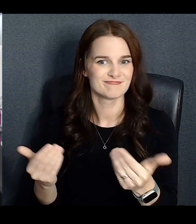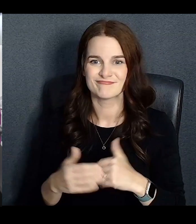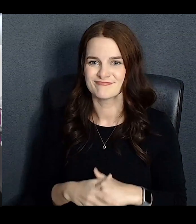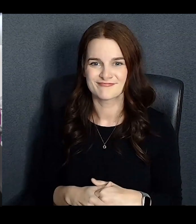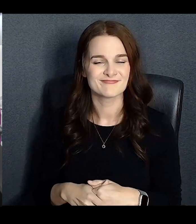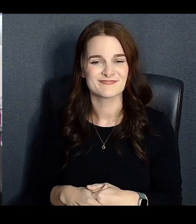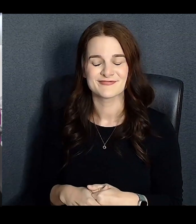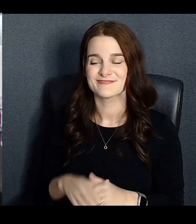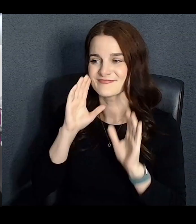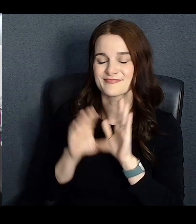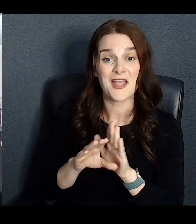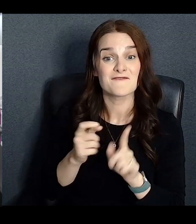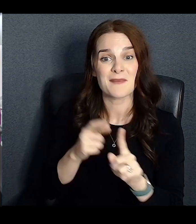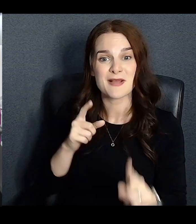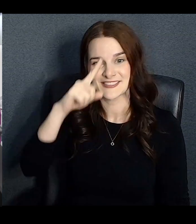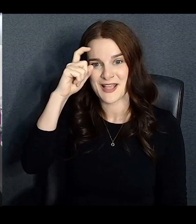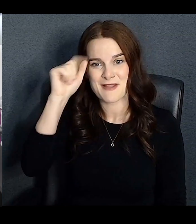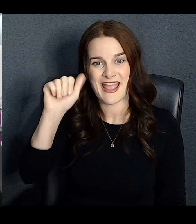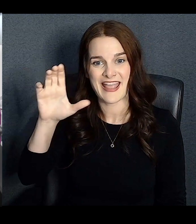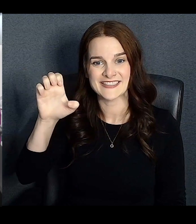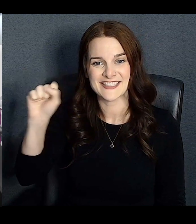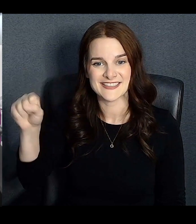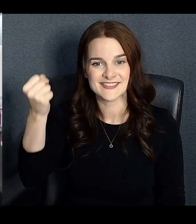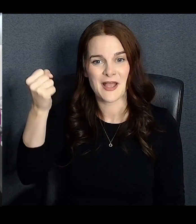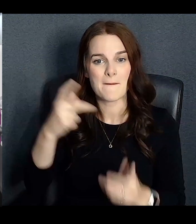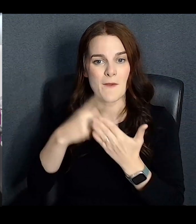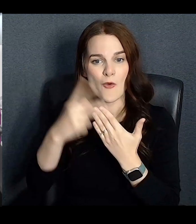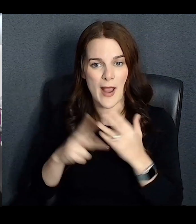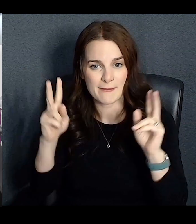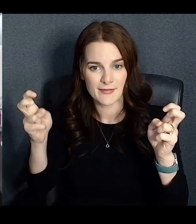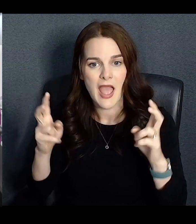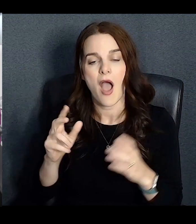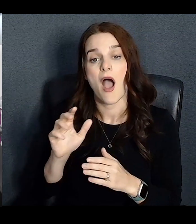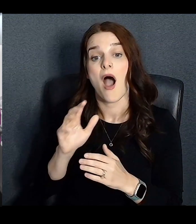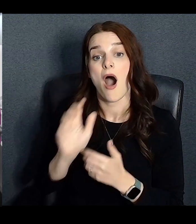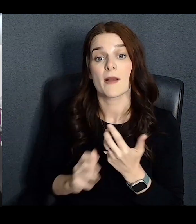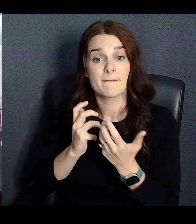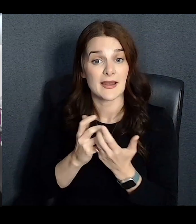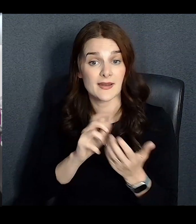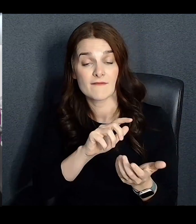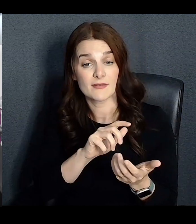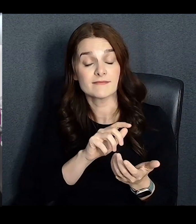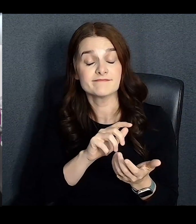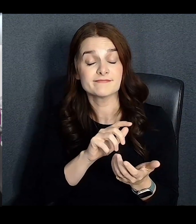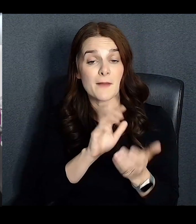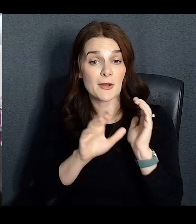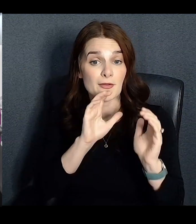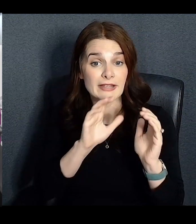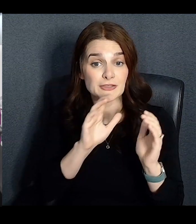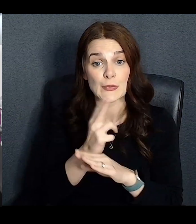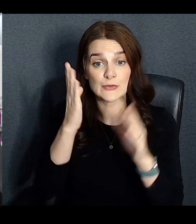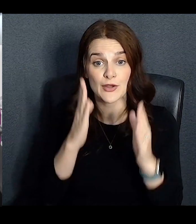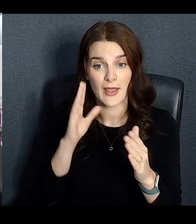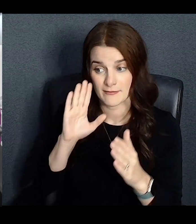slide is from our ACES program. Our summer ACES program happens every 2 years. Augmentative communication users can come to